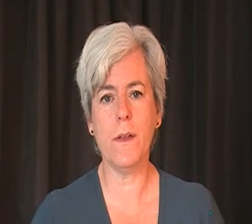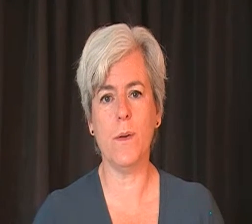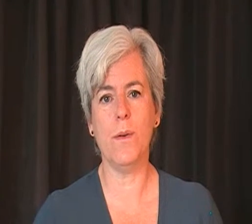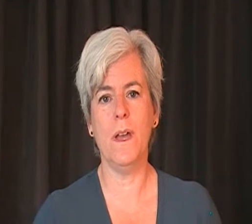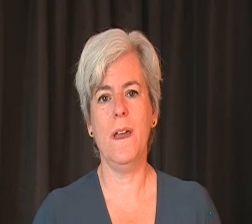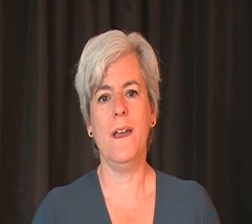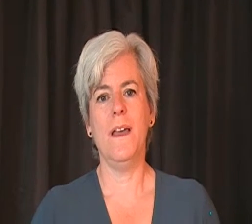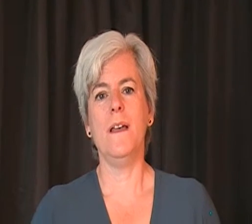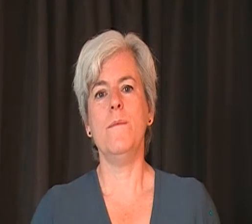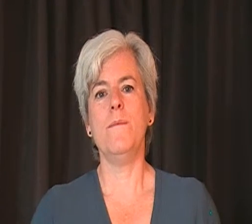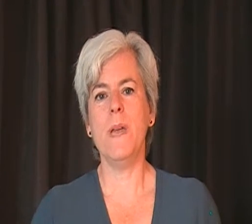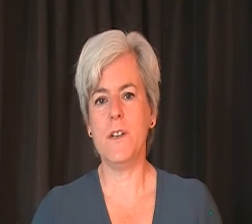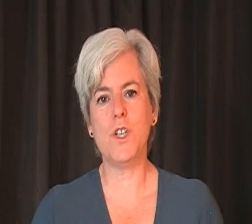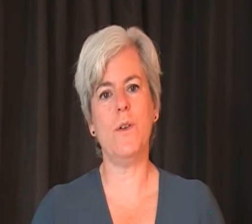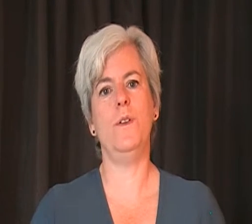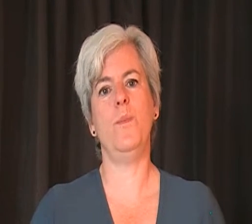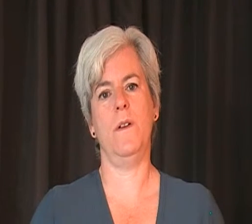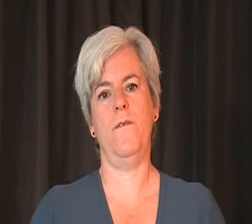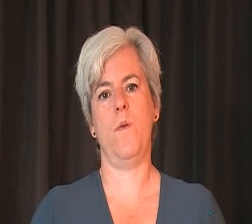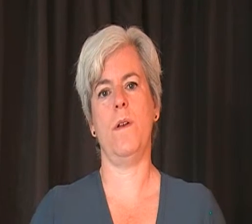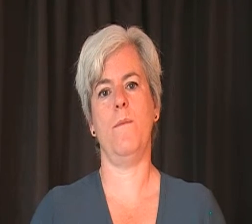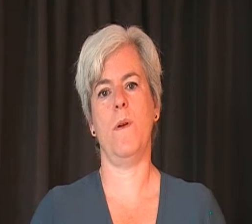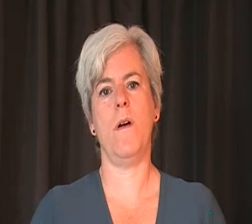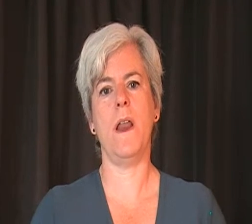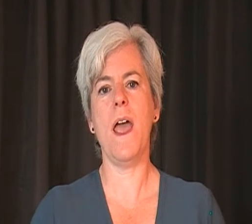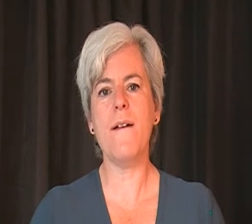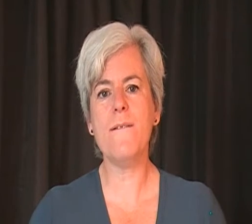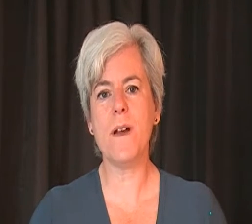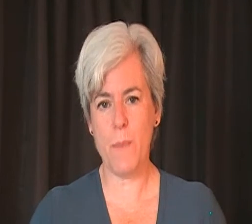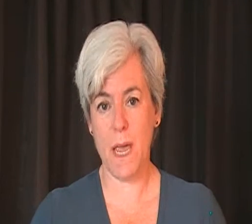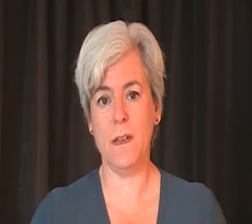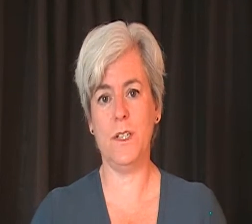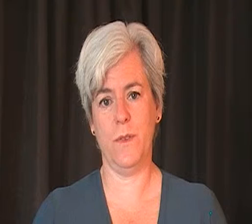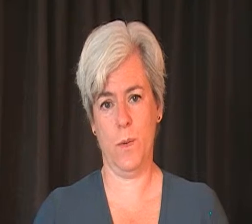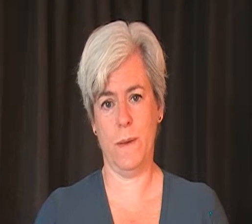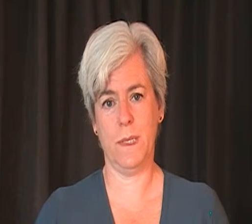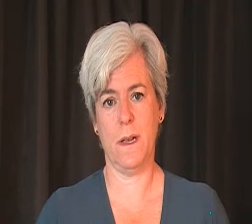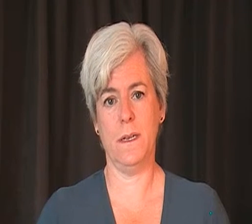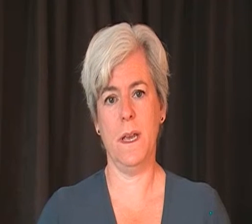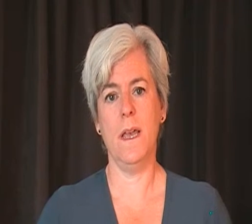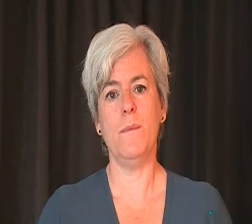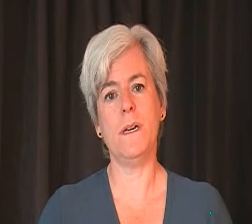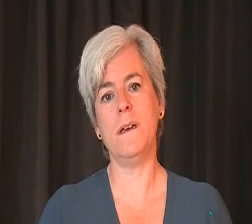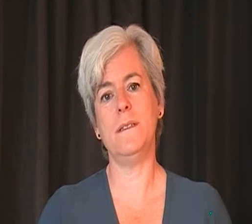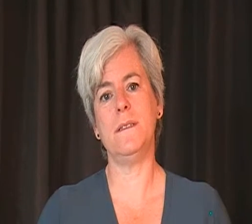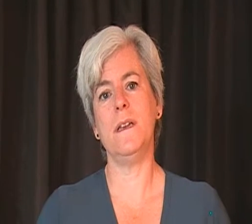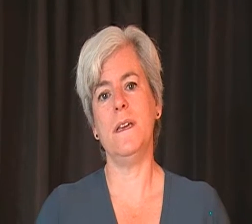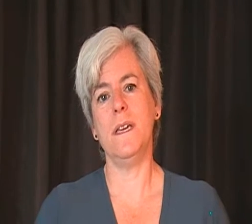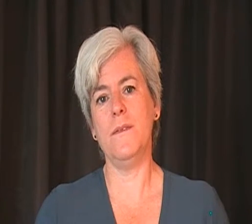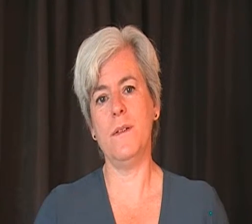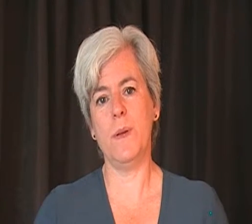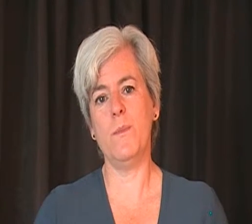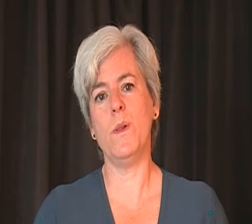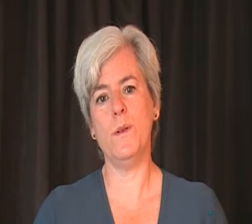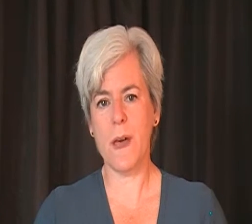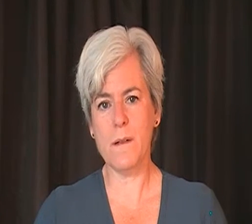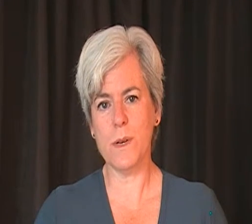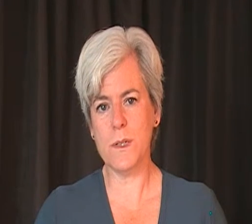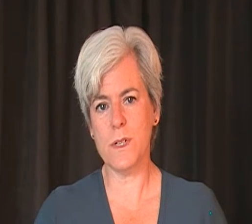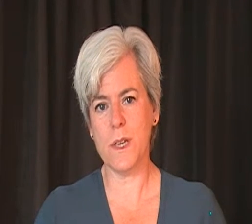you? Make sure you put a phone number on every page of your website because even people who like researching